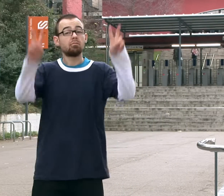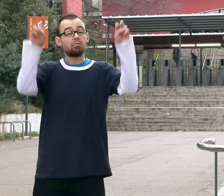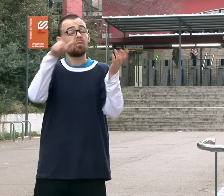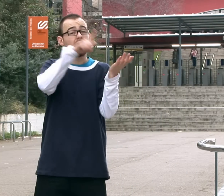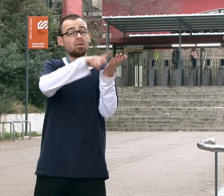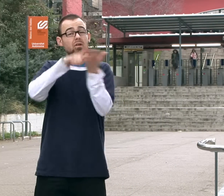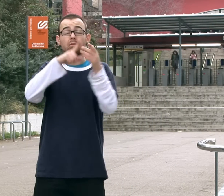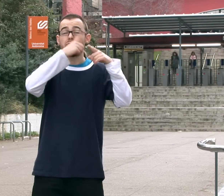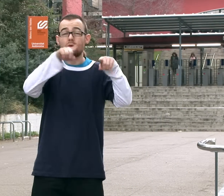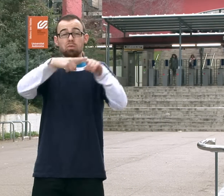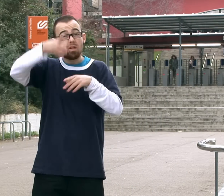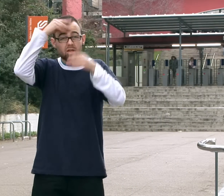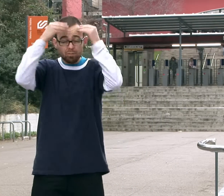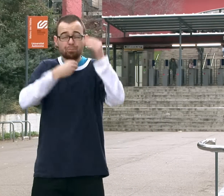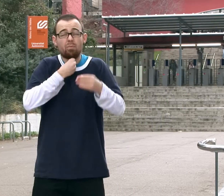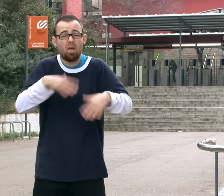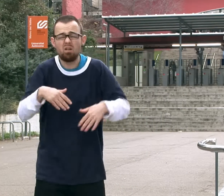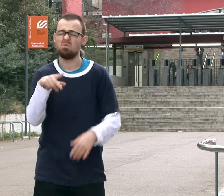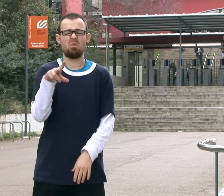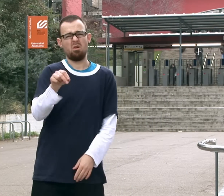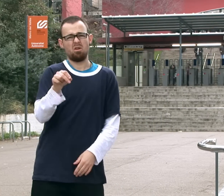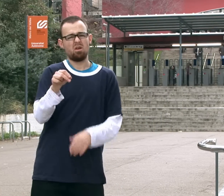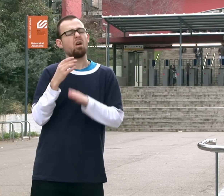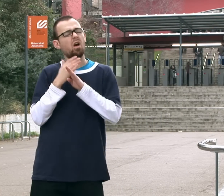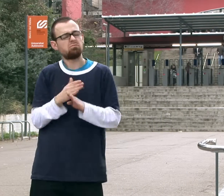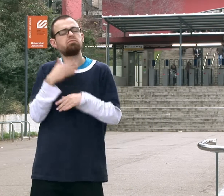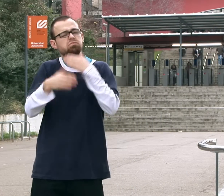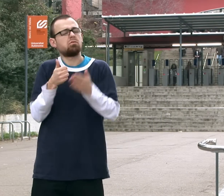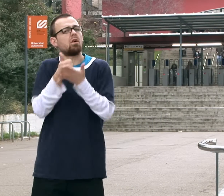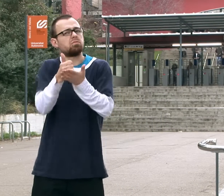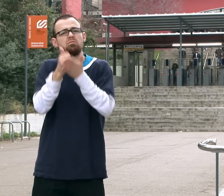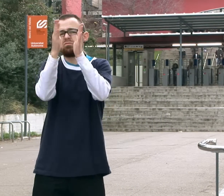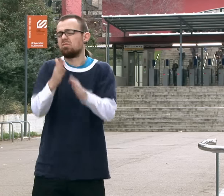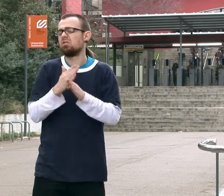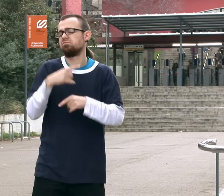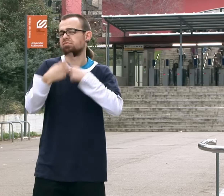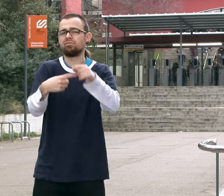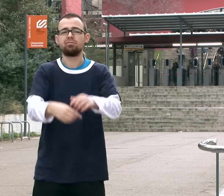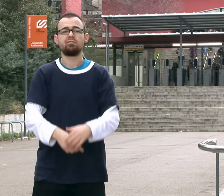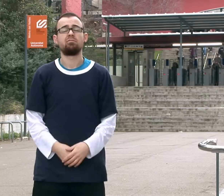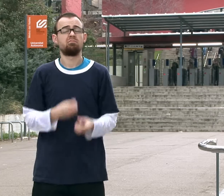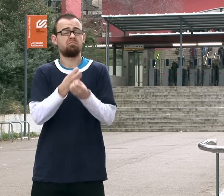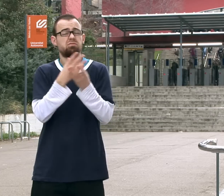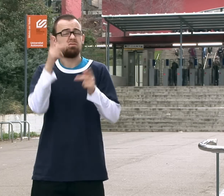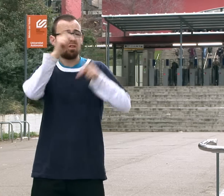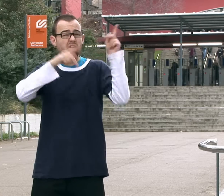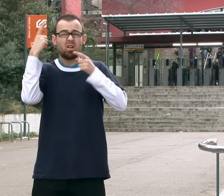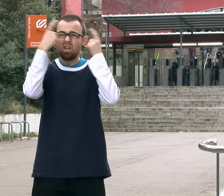3. Don't be afraid to learn new languages. They'll always be a help to you. A lot of people think that a language is either spoken or